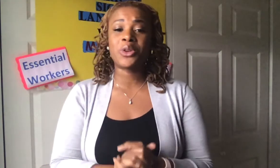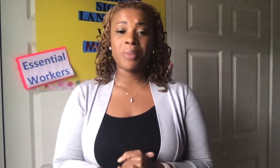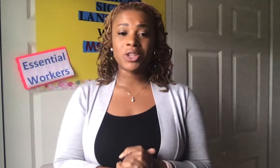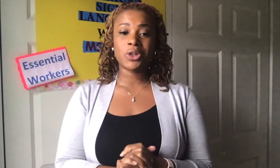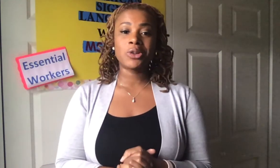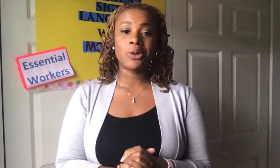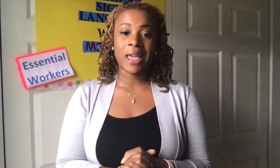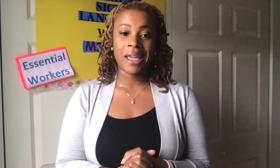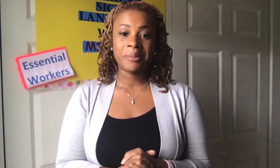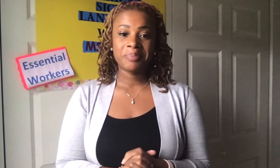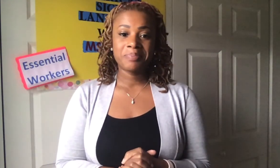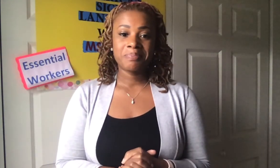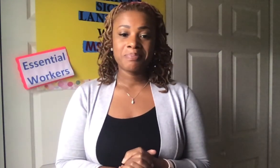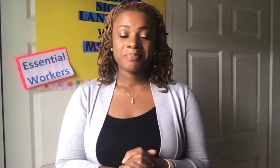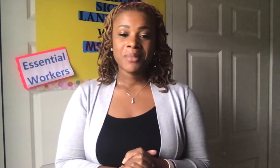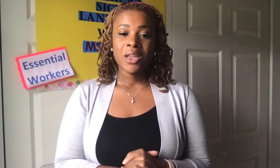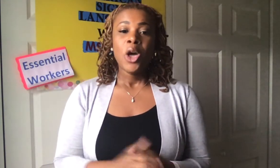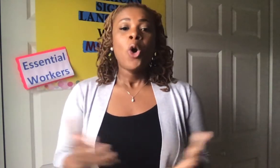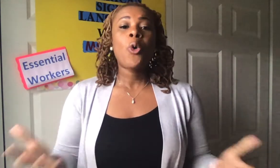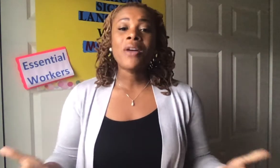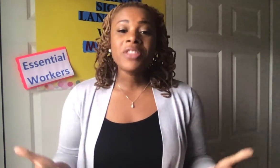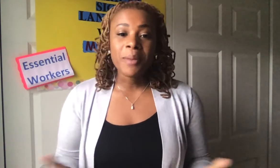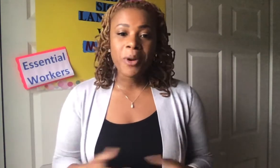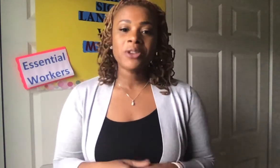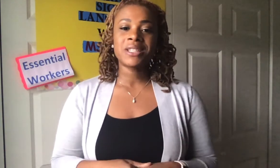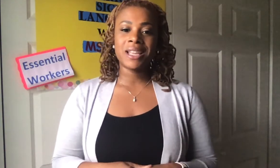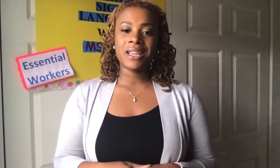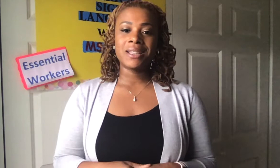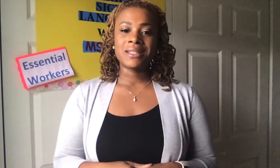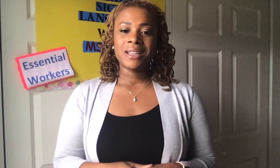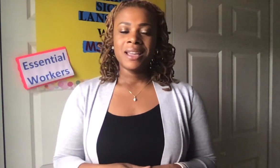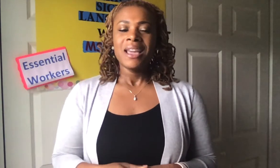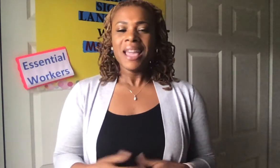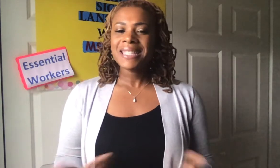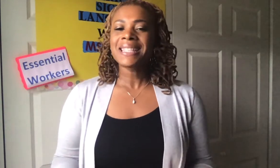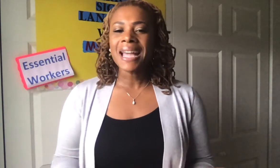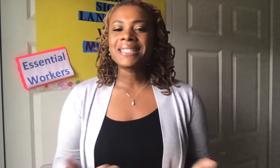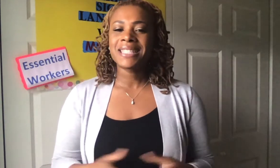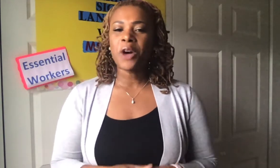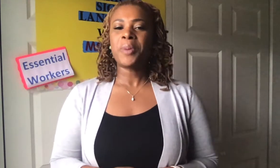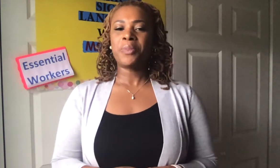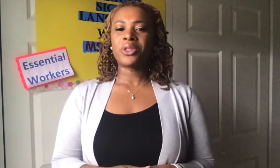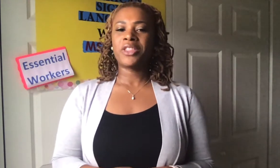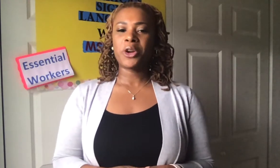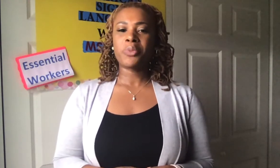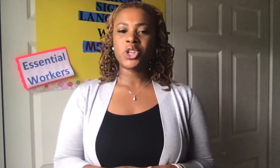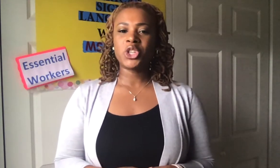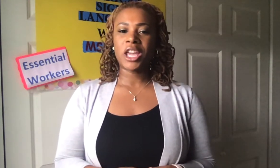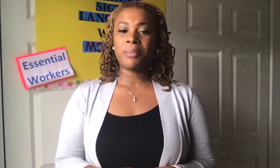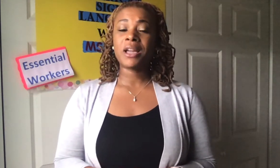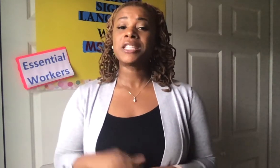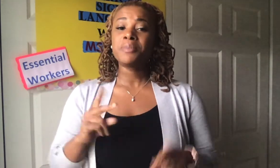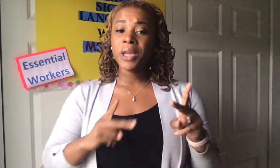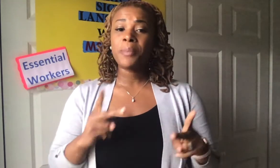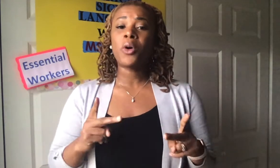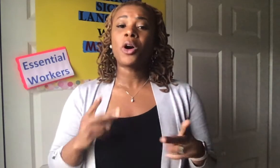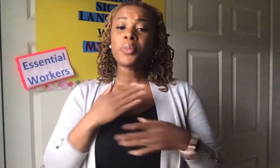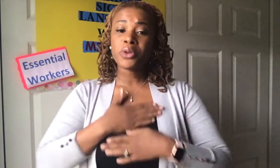makes sure you're okay. Whoever that person is, it's nice to tell people that they're appreciated because people